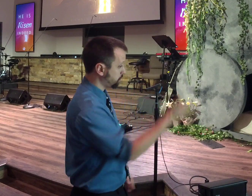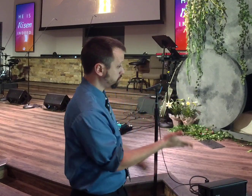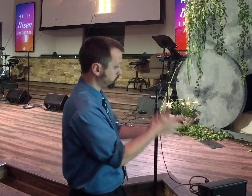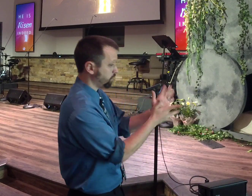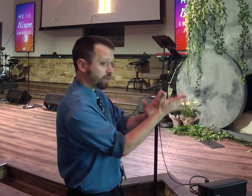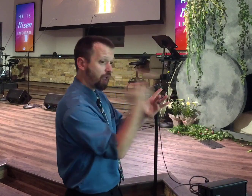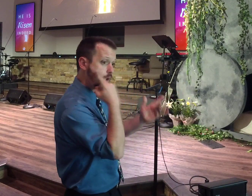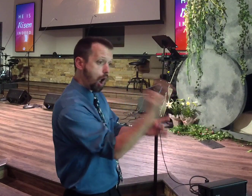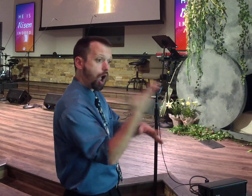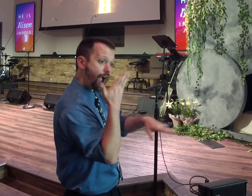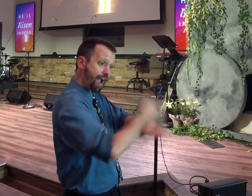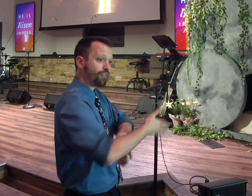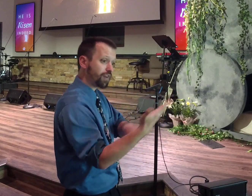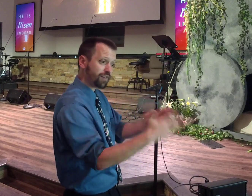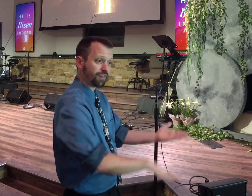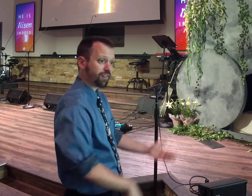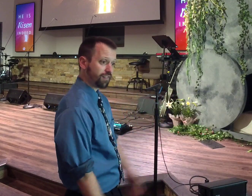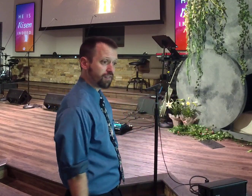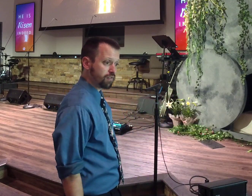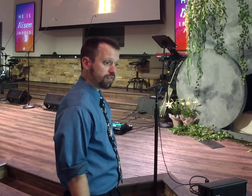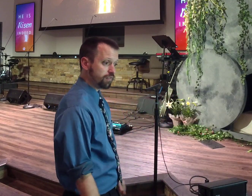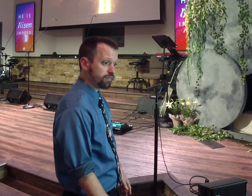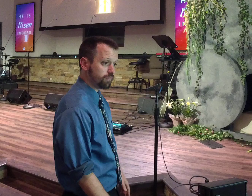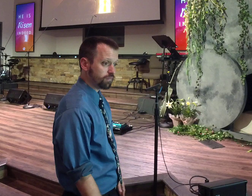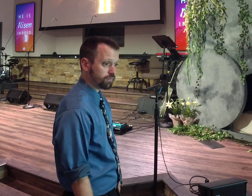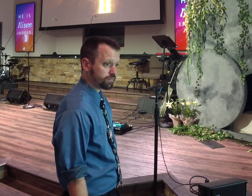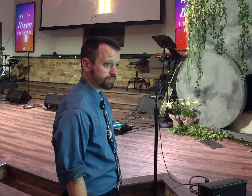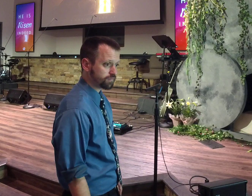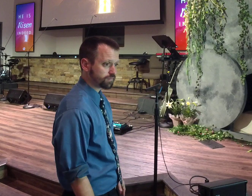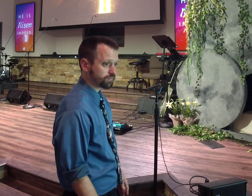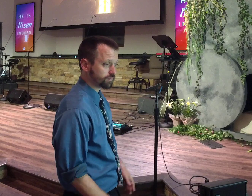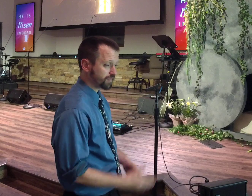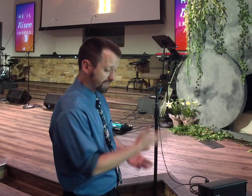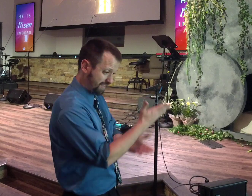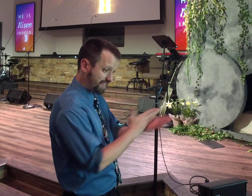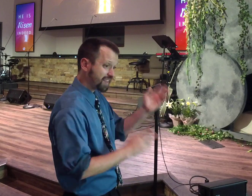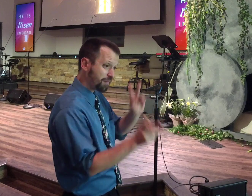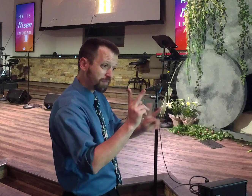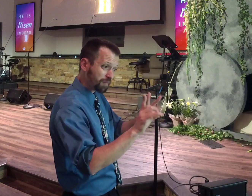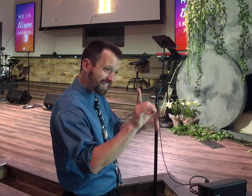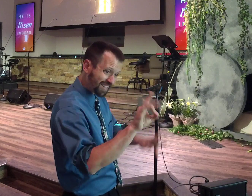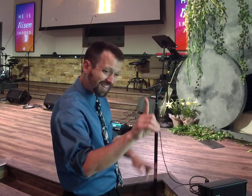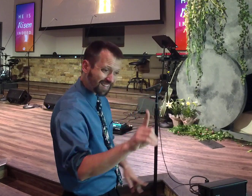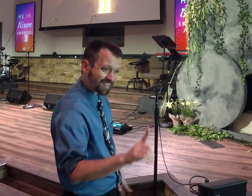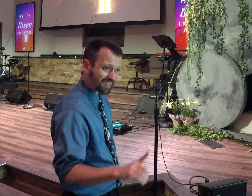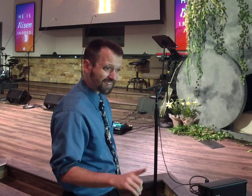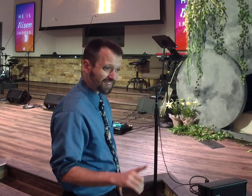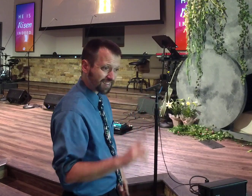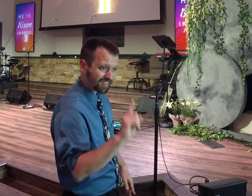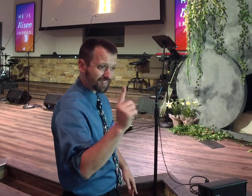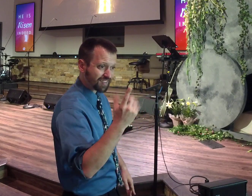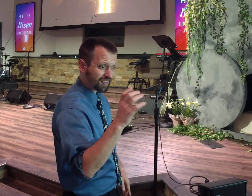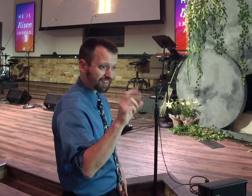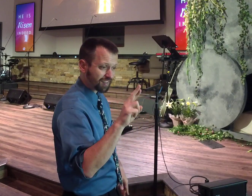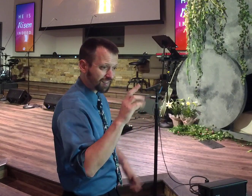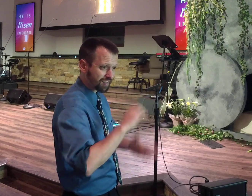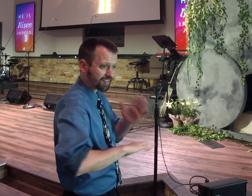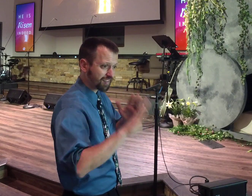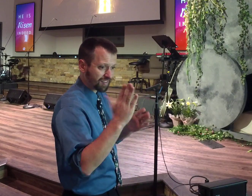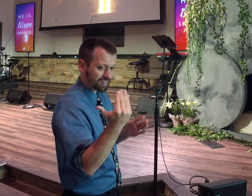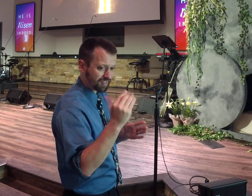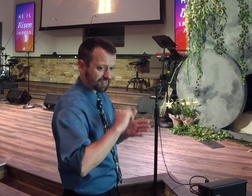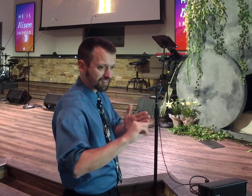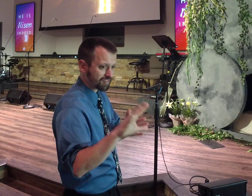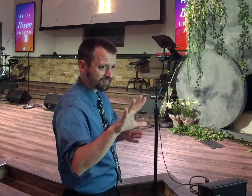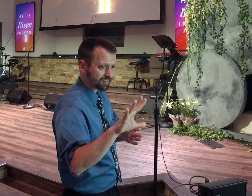Look with me back at 1 Corinthians chapter 15 and verse number 5. He says,